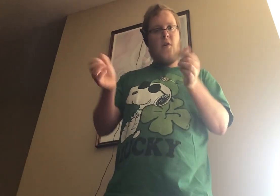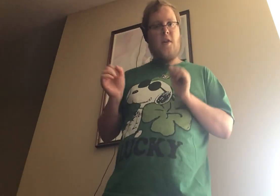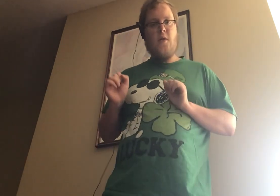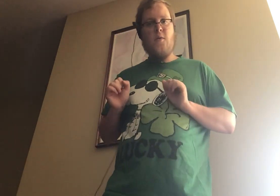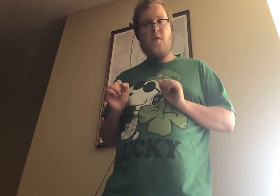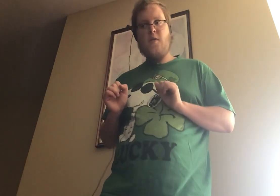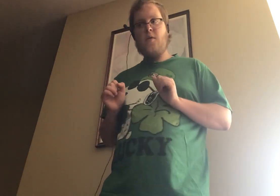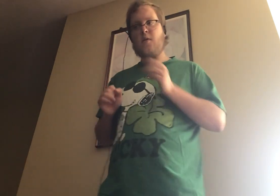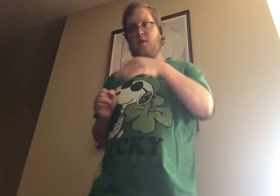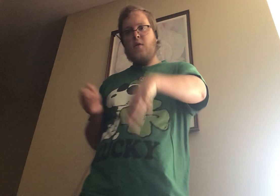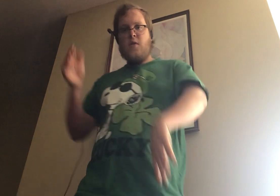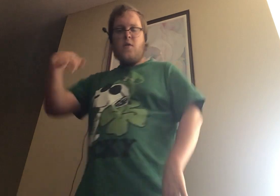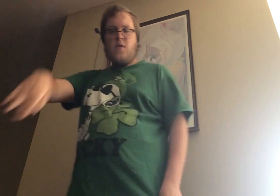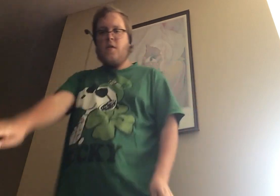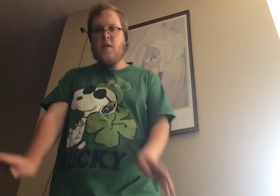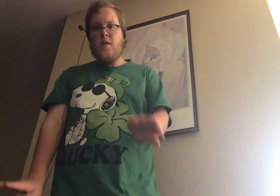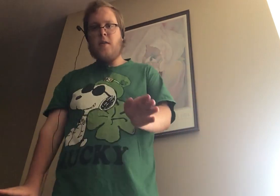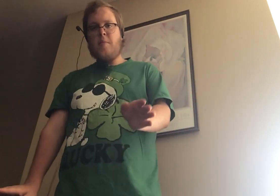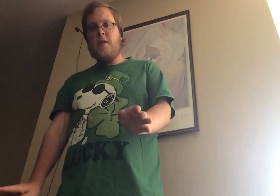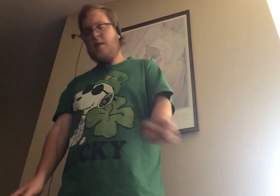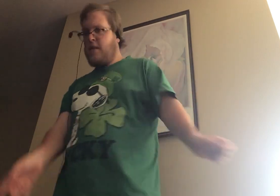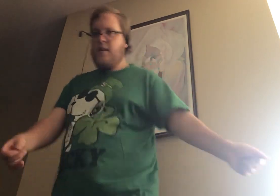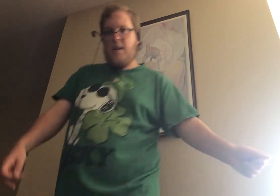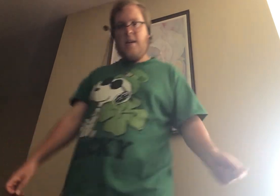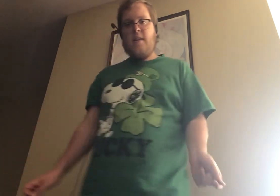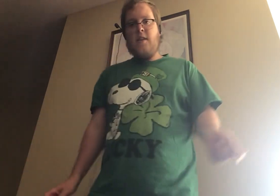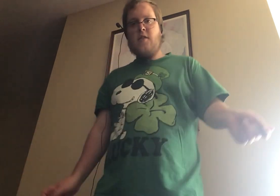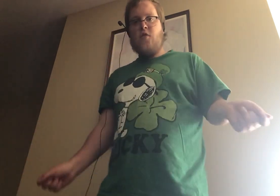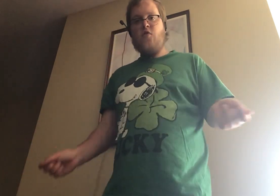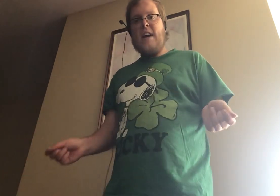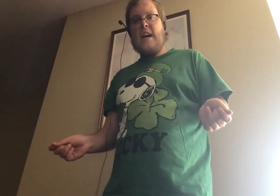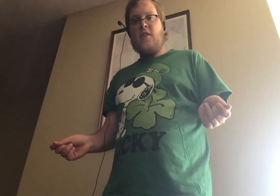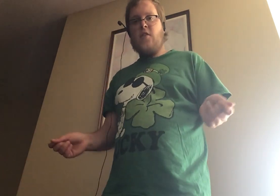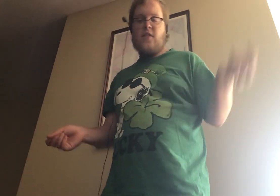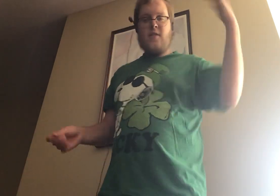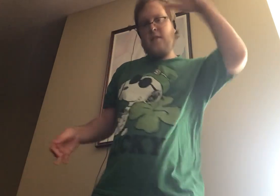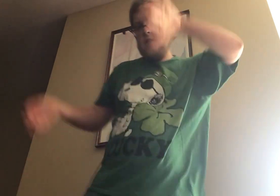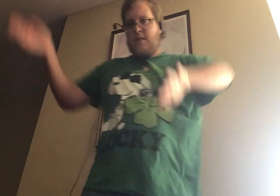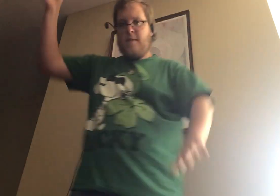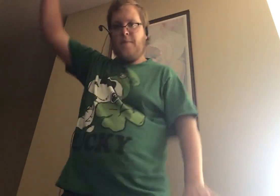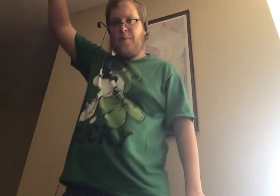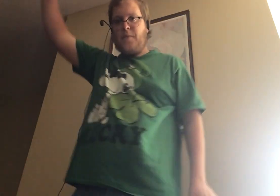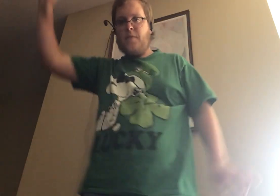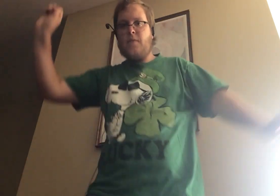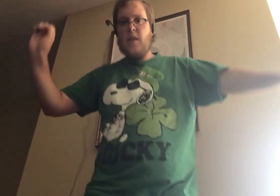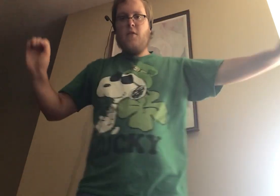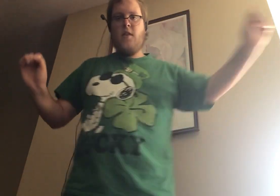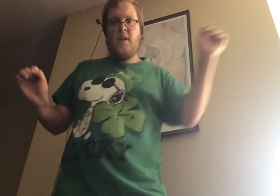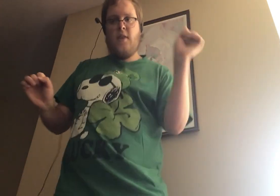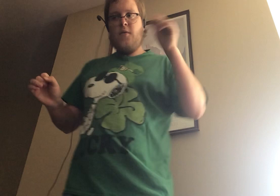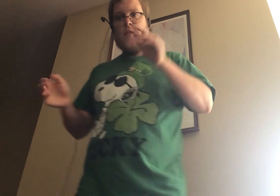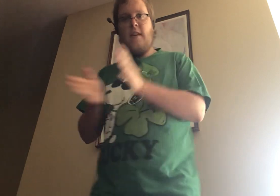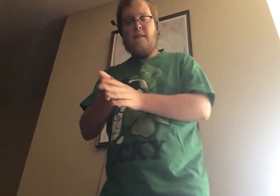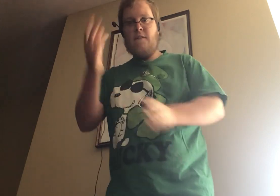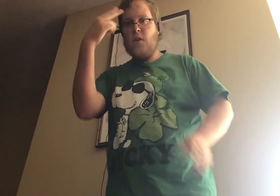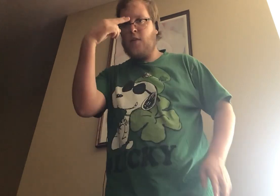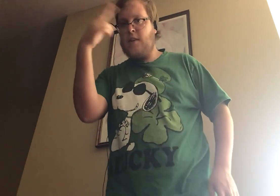you Don't get caught up In the distractions Just live right now Focus